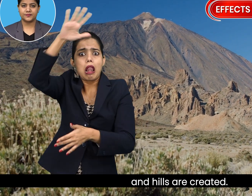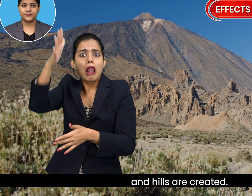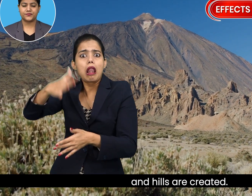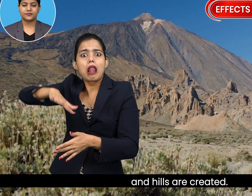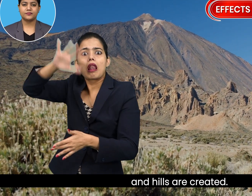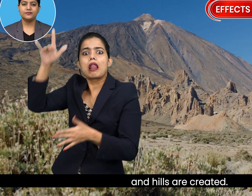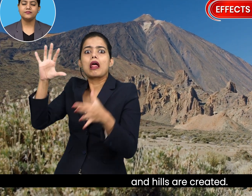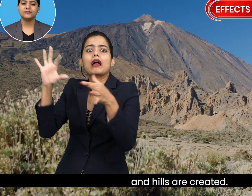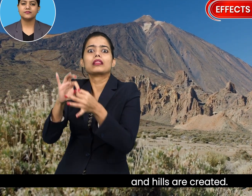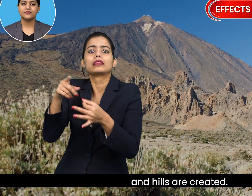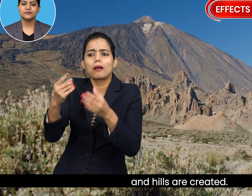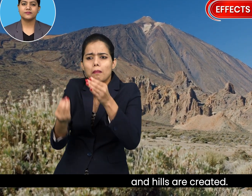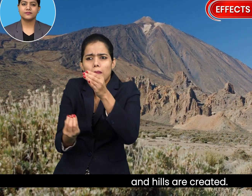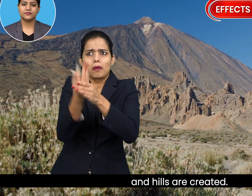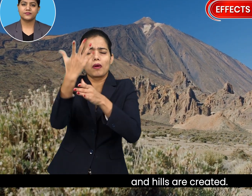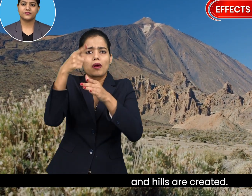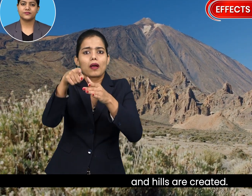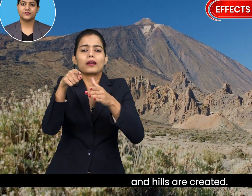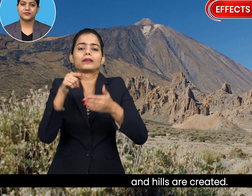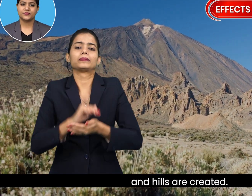created.